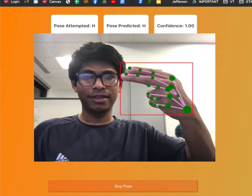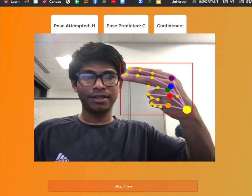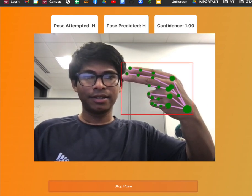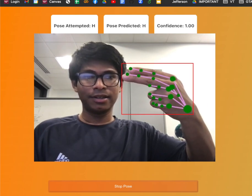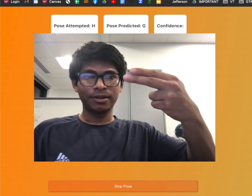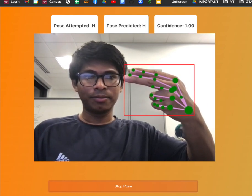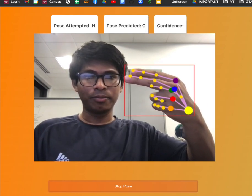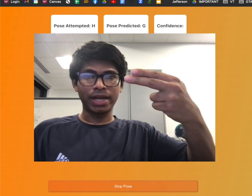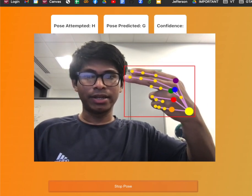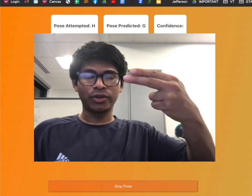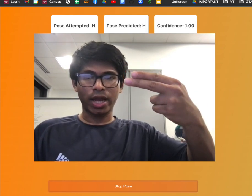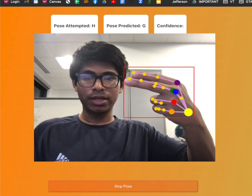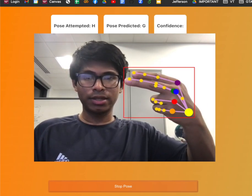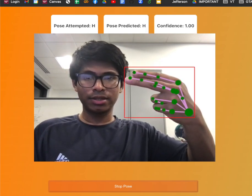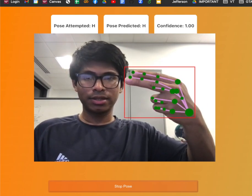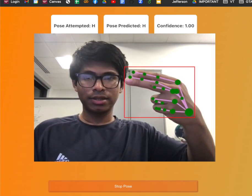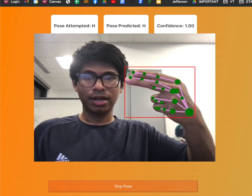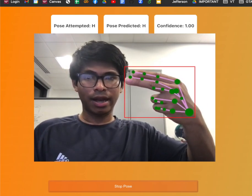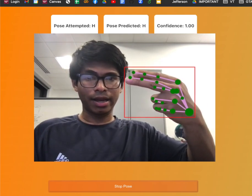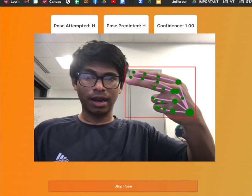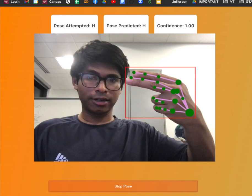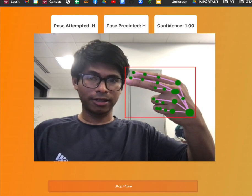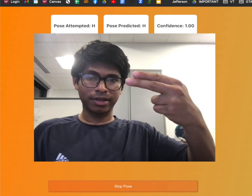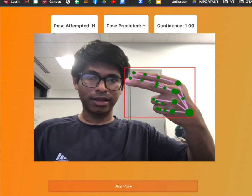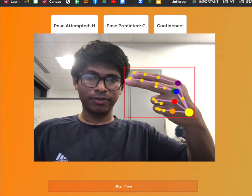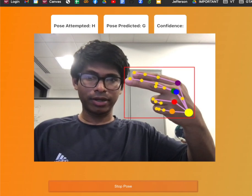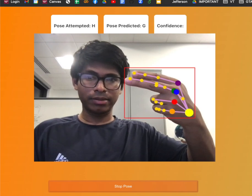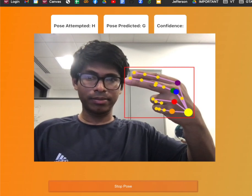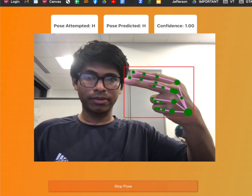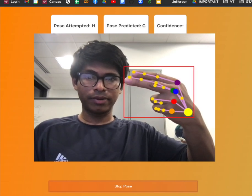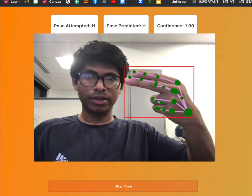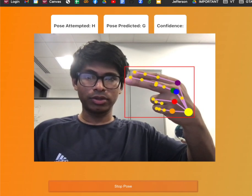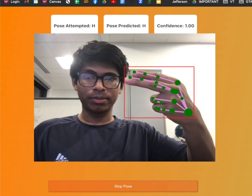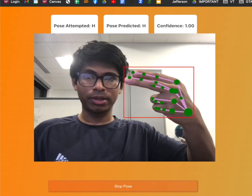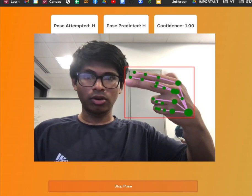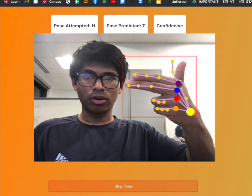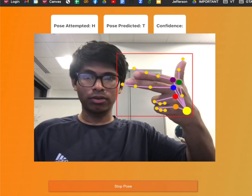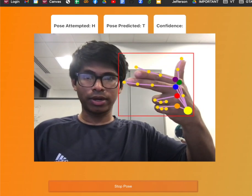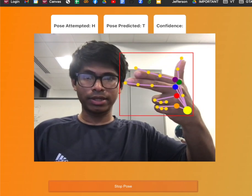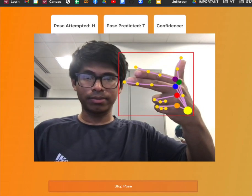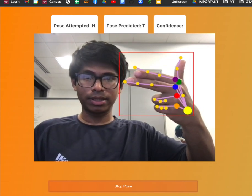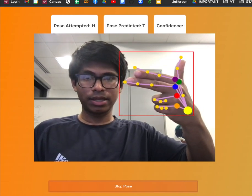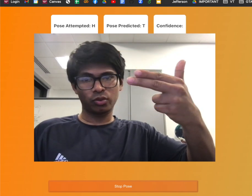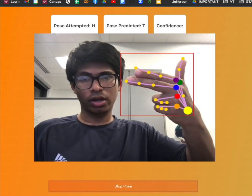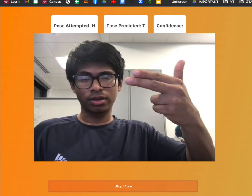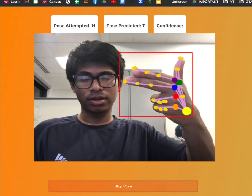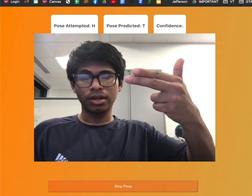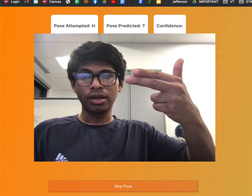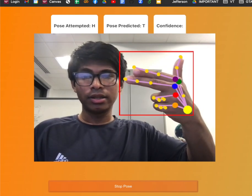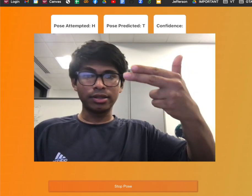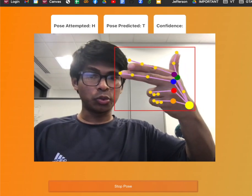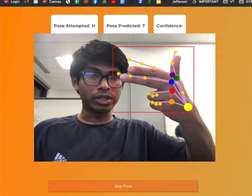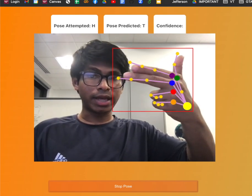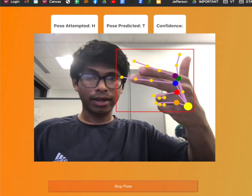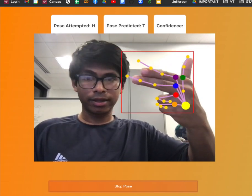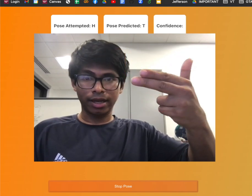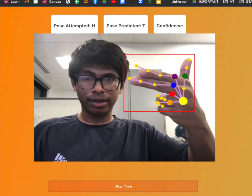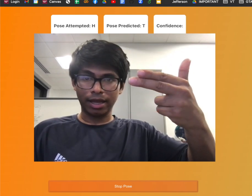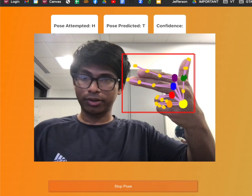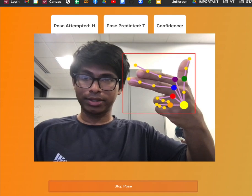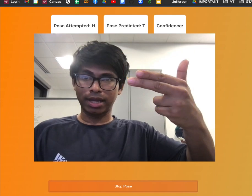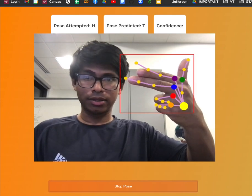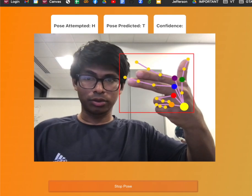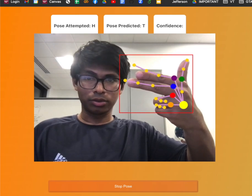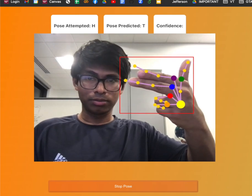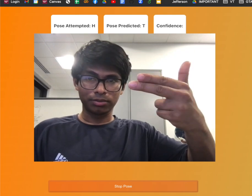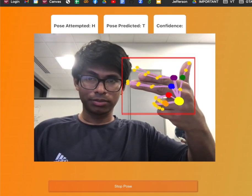I made it right. I learned the sign. For example, if I do something wrong, for example, this one is